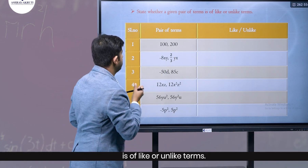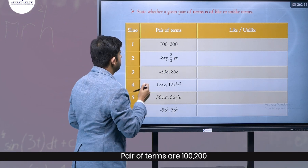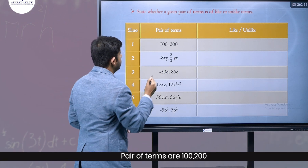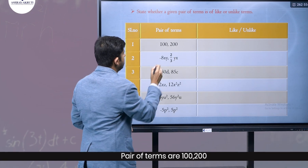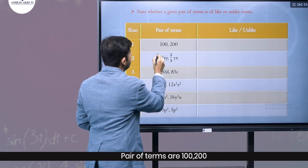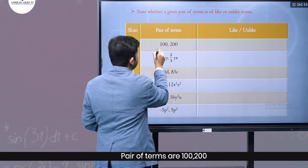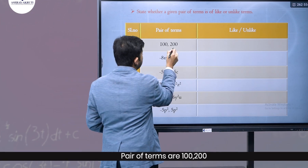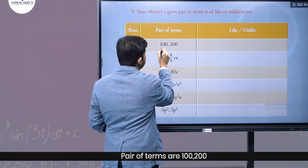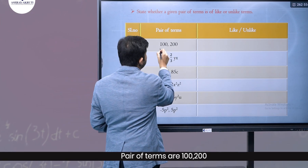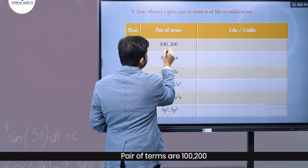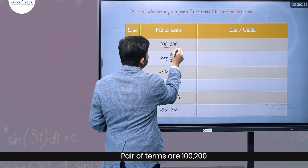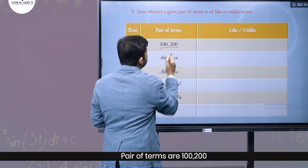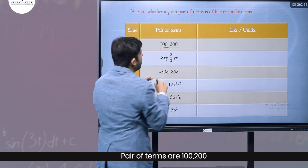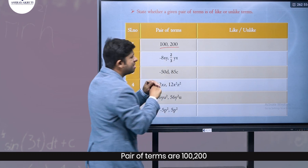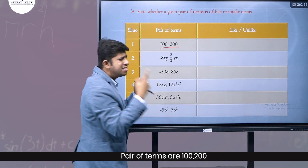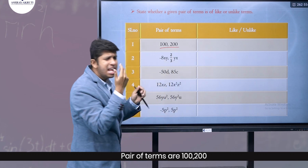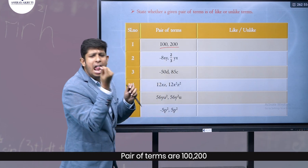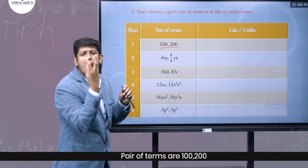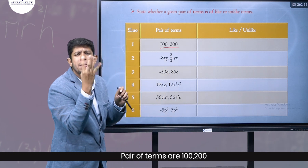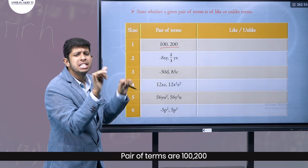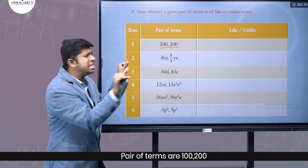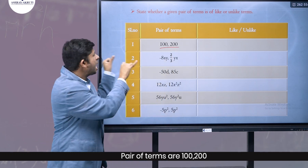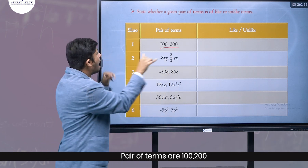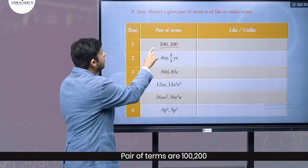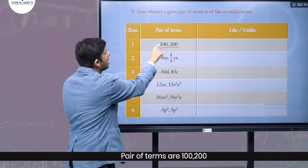The pair of terms are 100, 200.